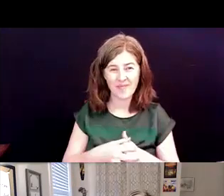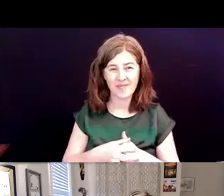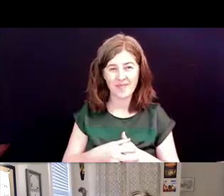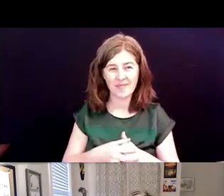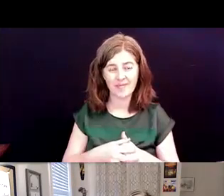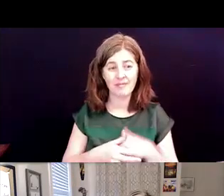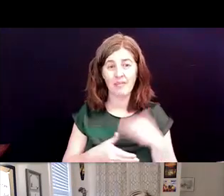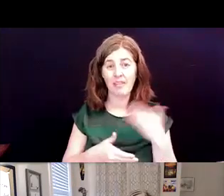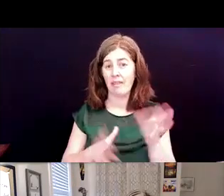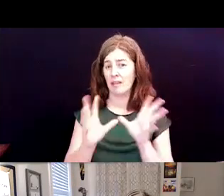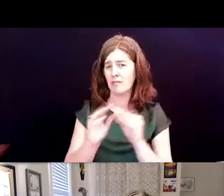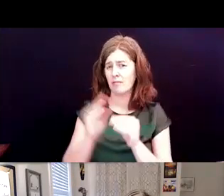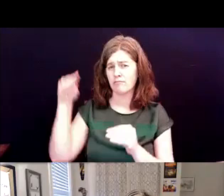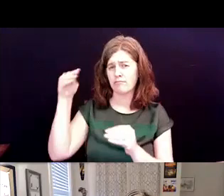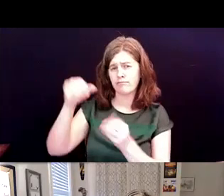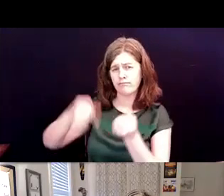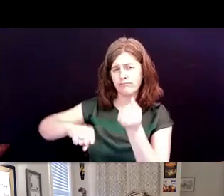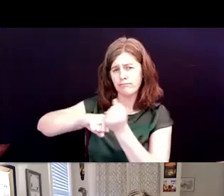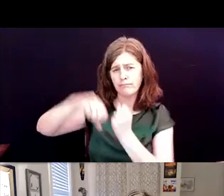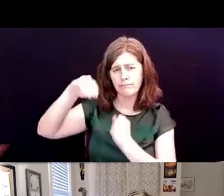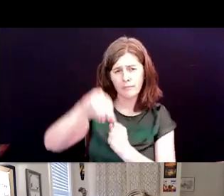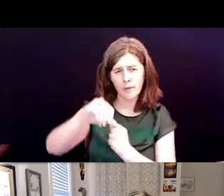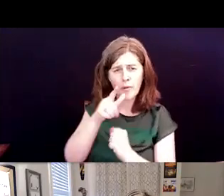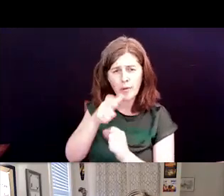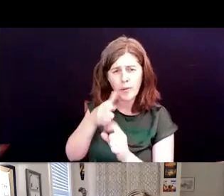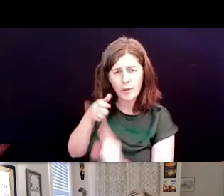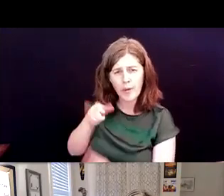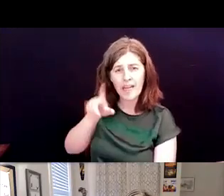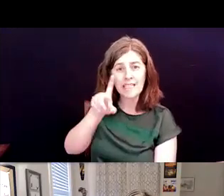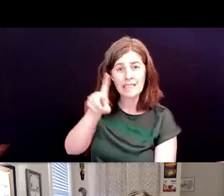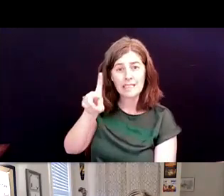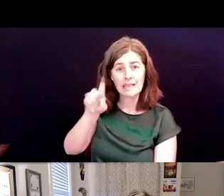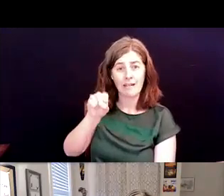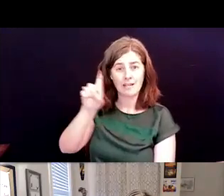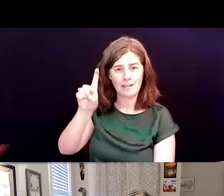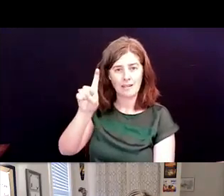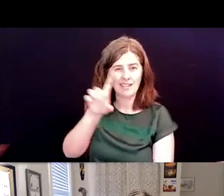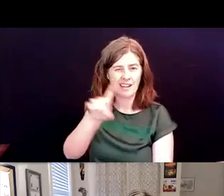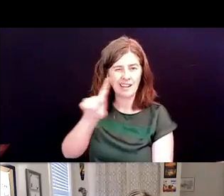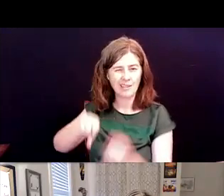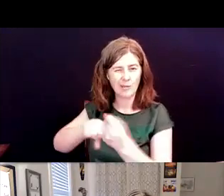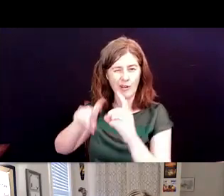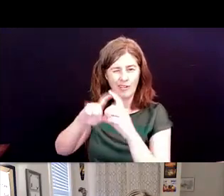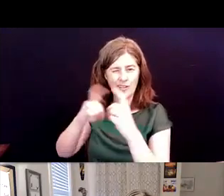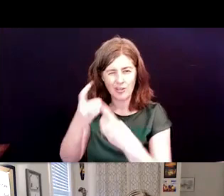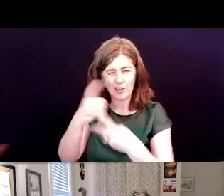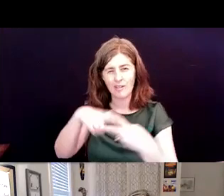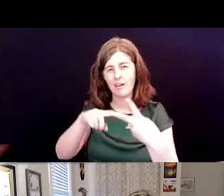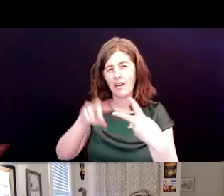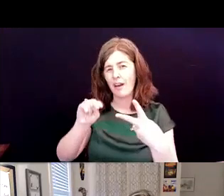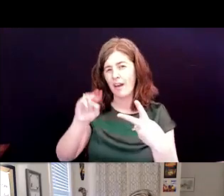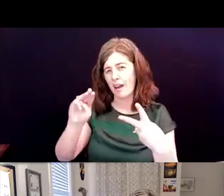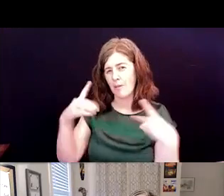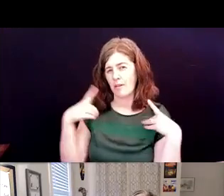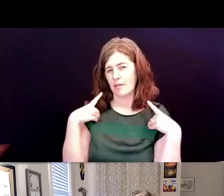This conference is funded by the Developmental Disability Support Division and the New Mexico Department of Health.